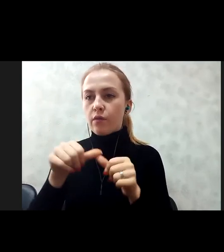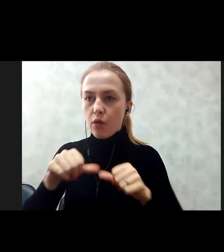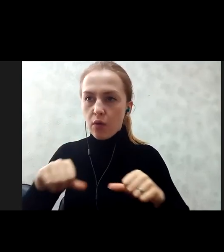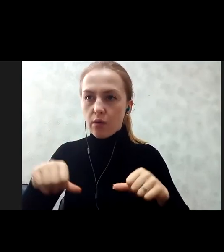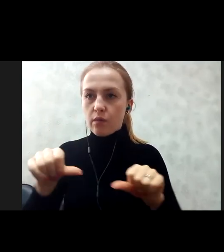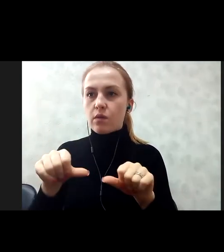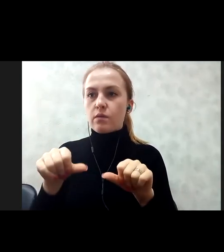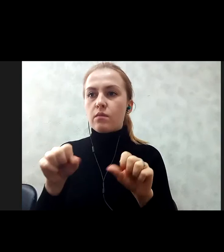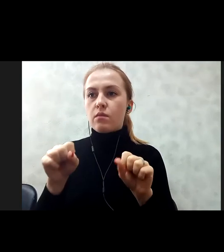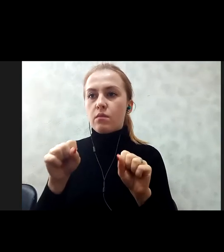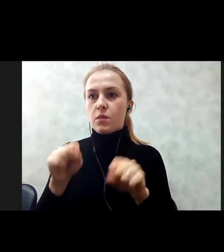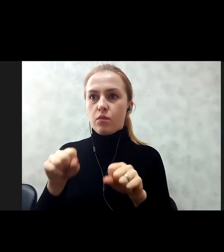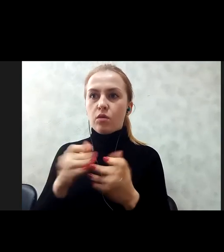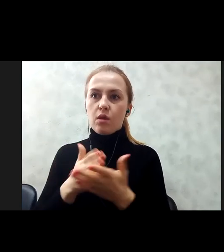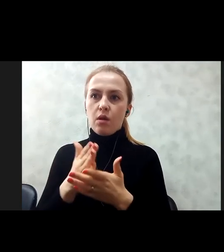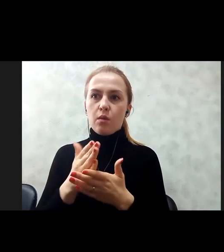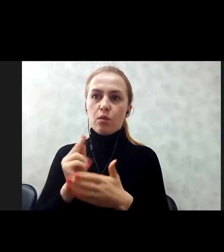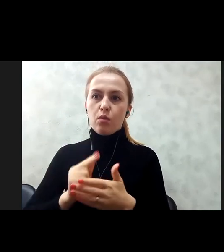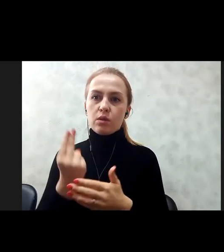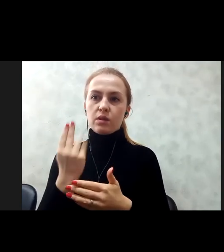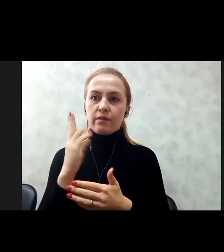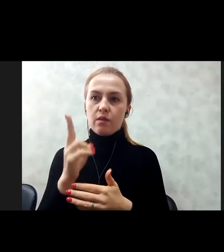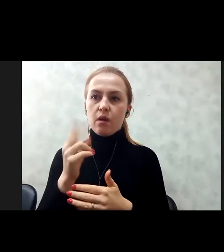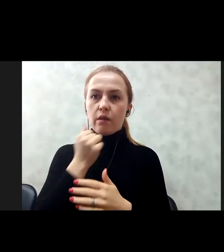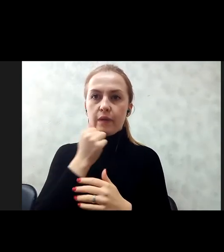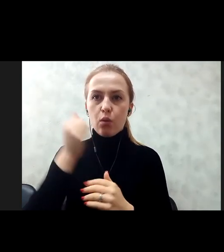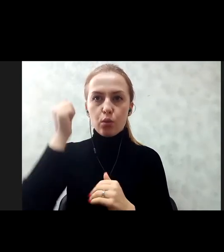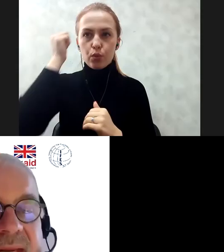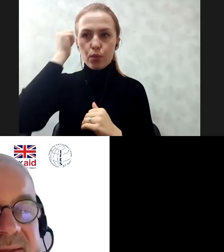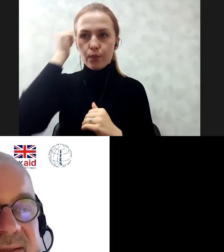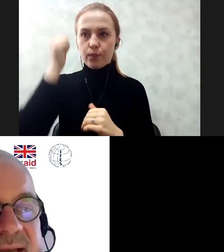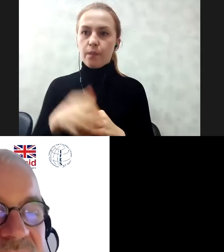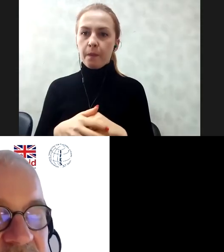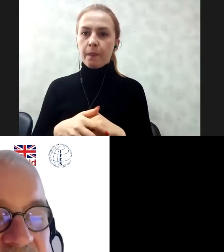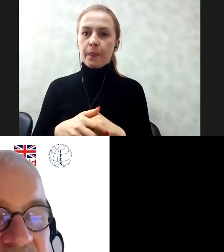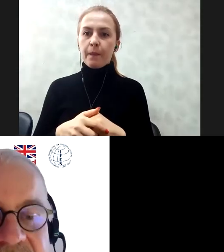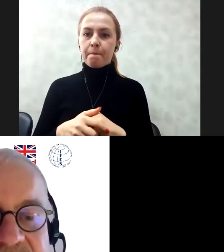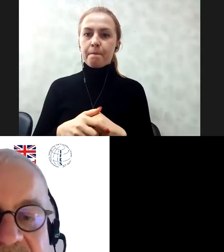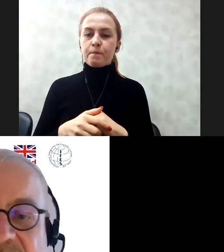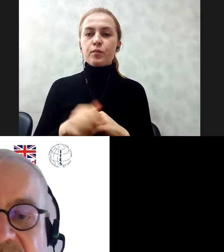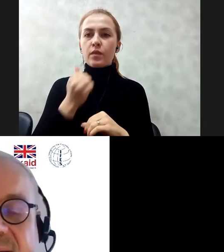legal entity, and we are making progress in this area. Thank you.